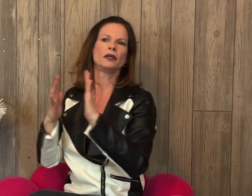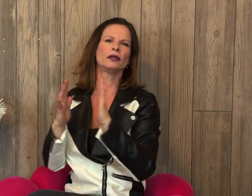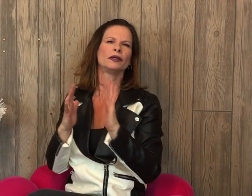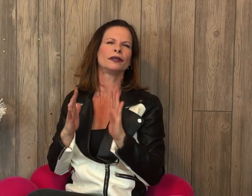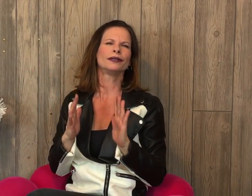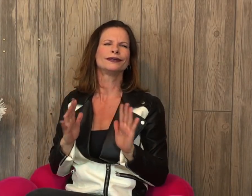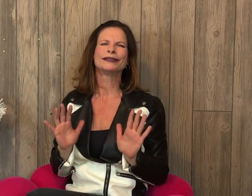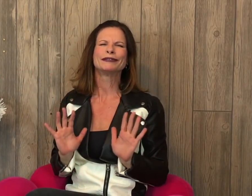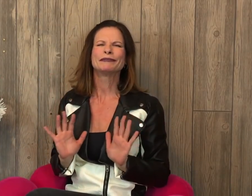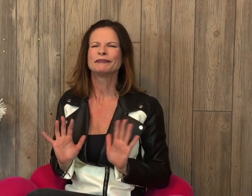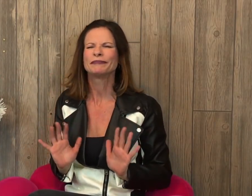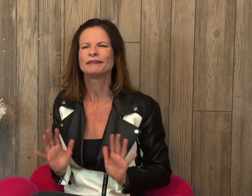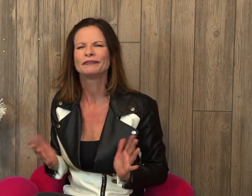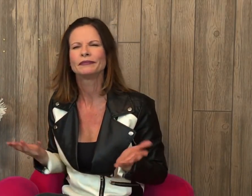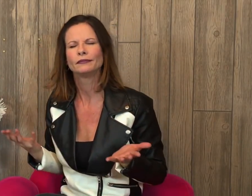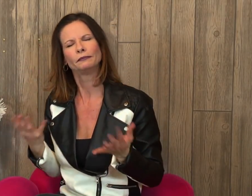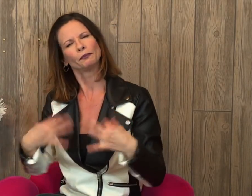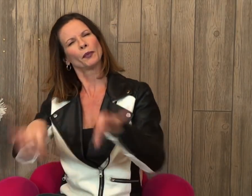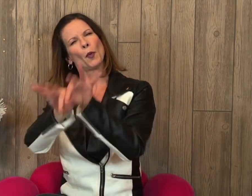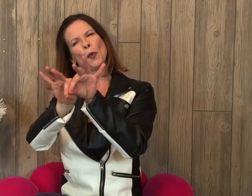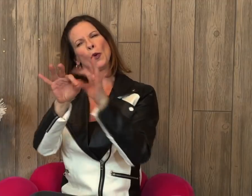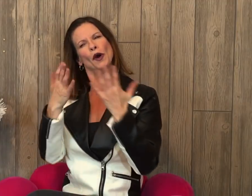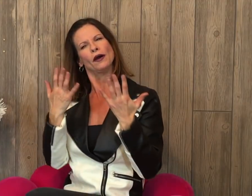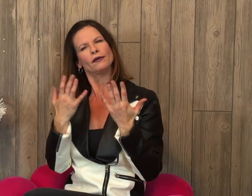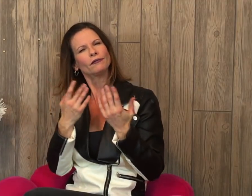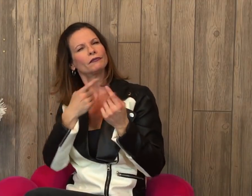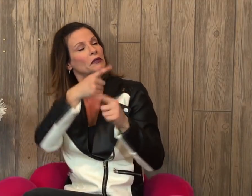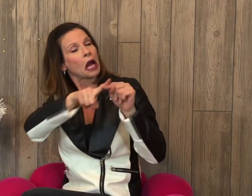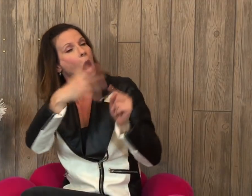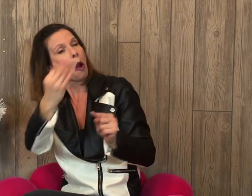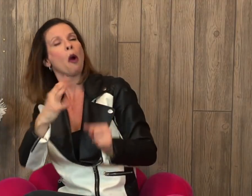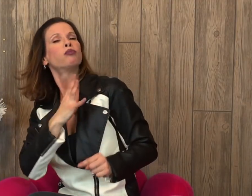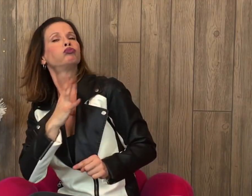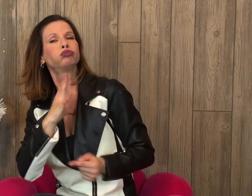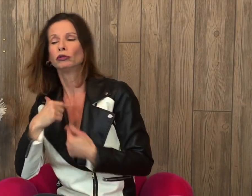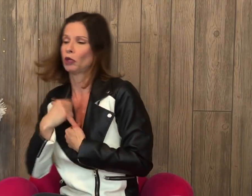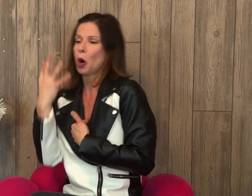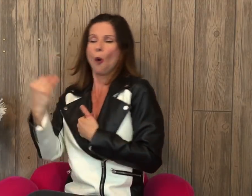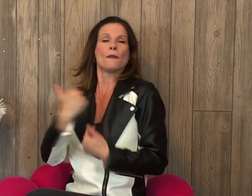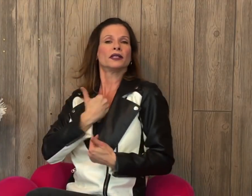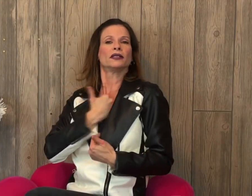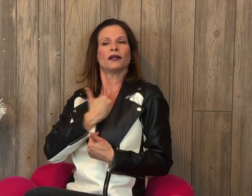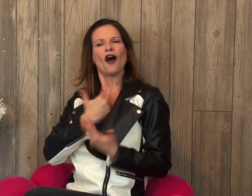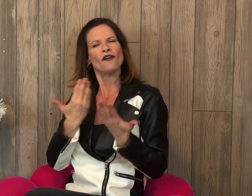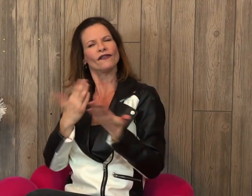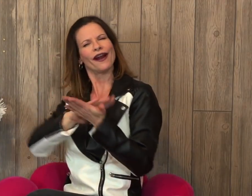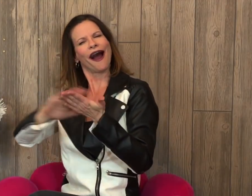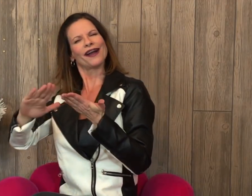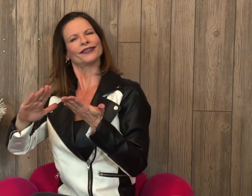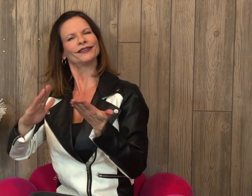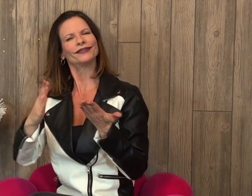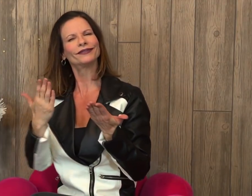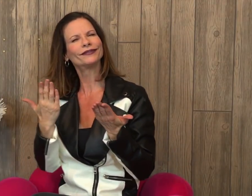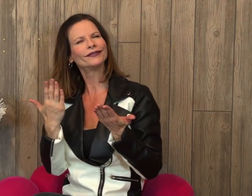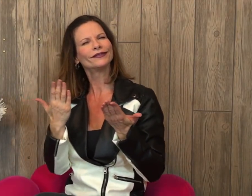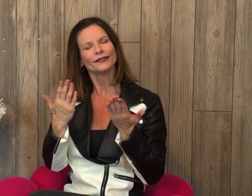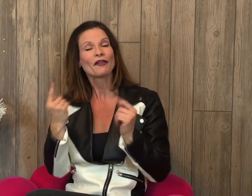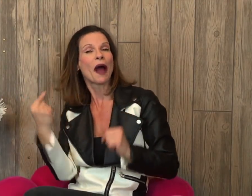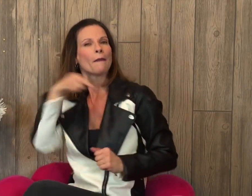Some people get trapped in these kinds of relationships. It's important to give your partner that time despite you not being able to. Then they can